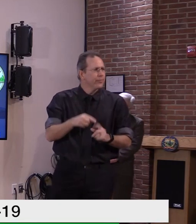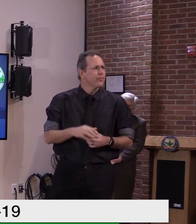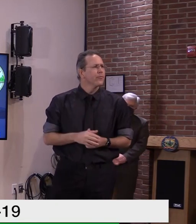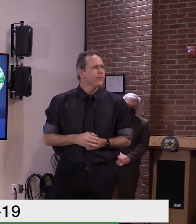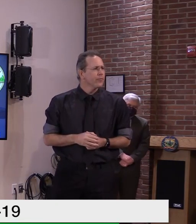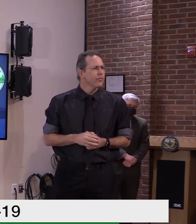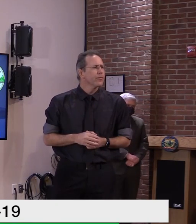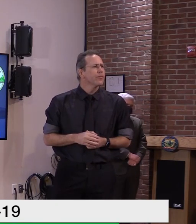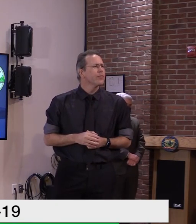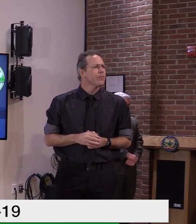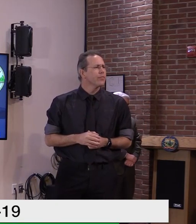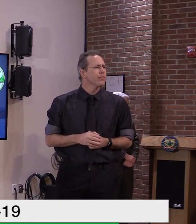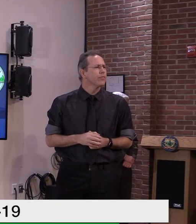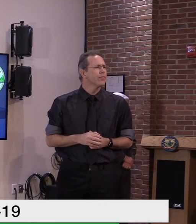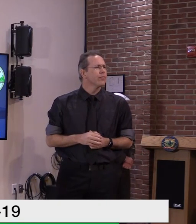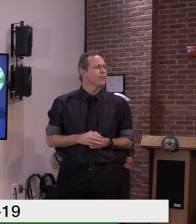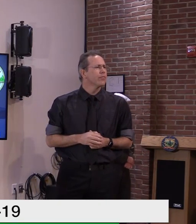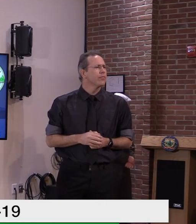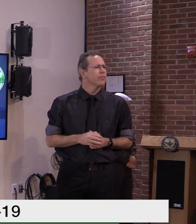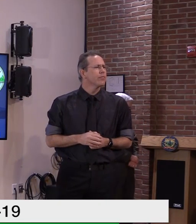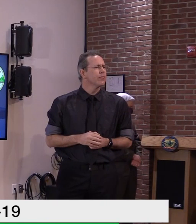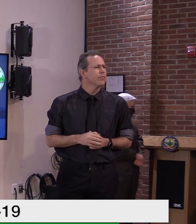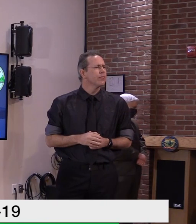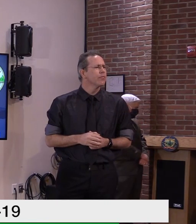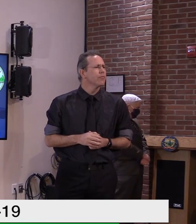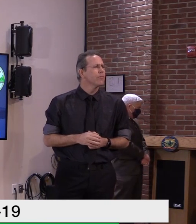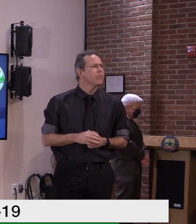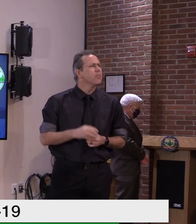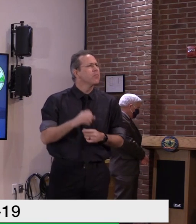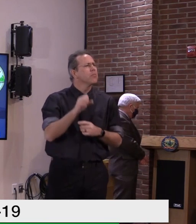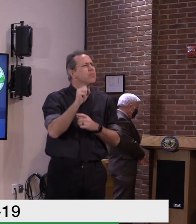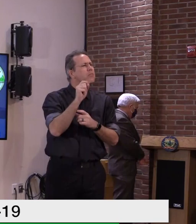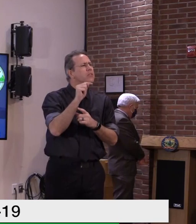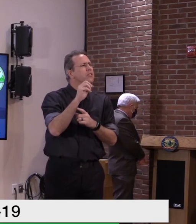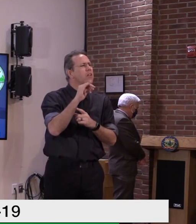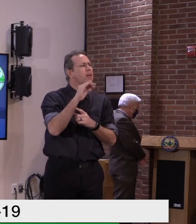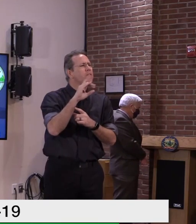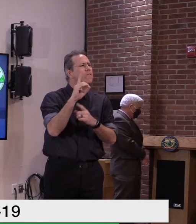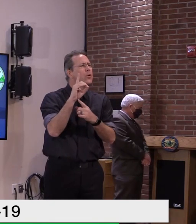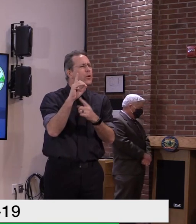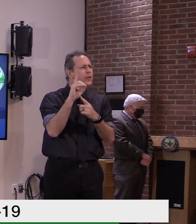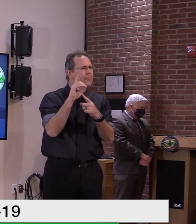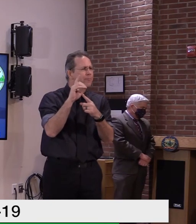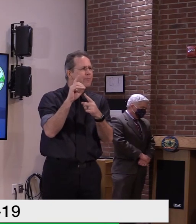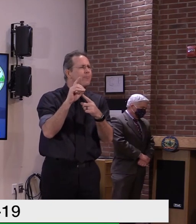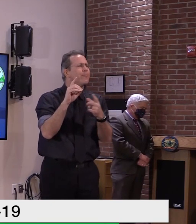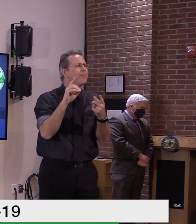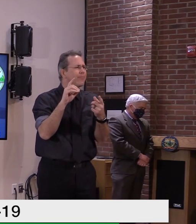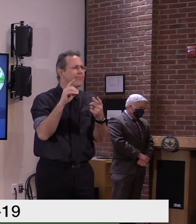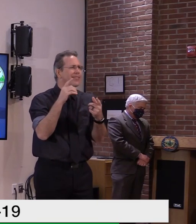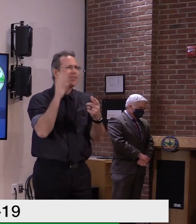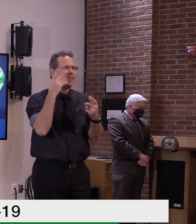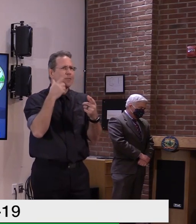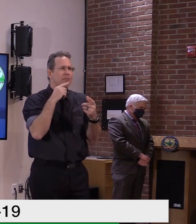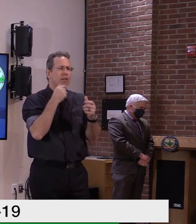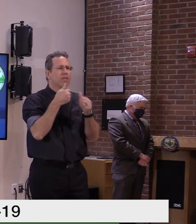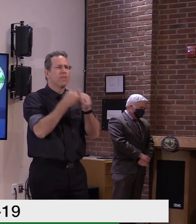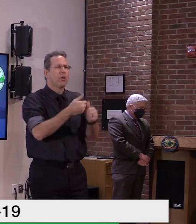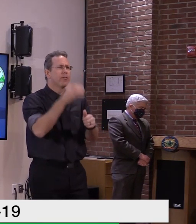your state of emergency and COVID safety precautions. They're claiming it's unconstitutional. Do you